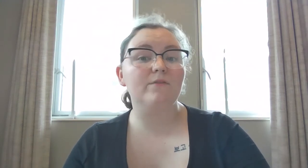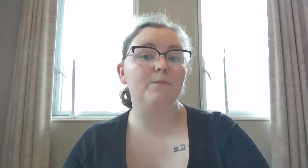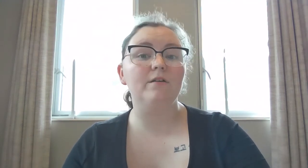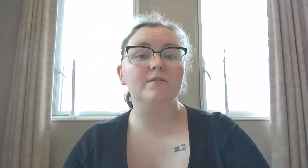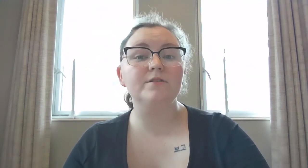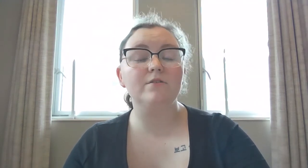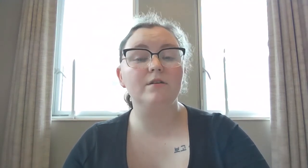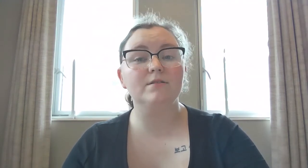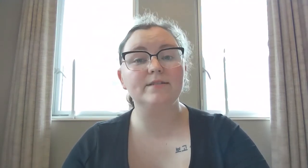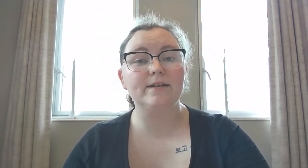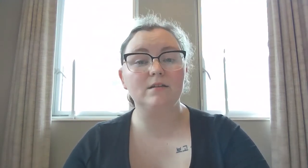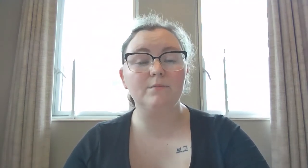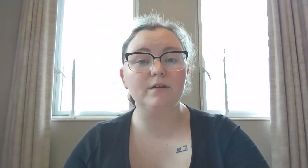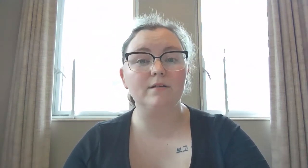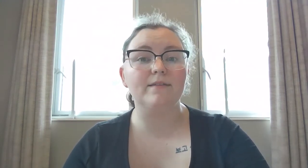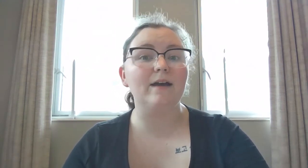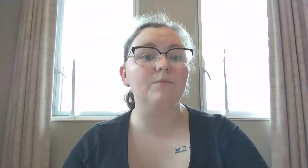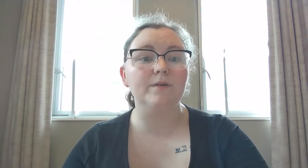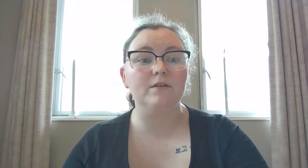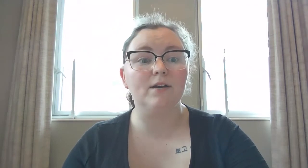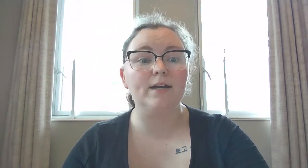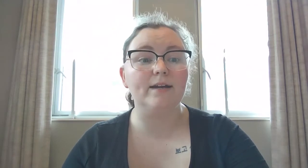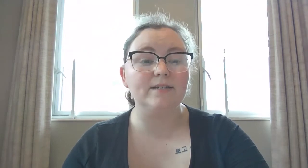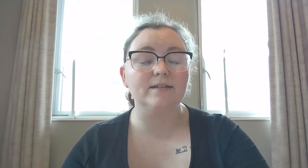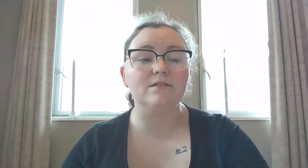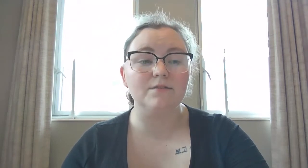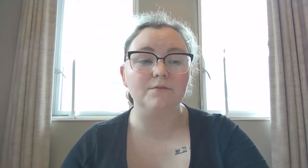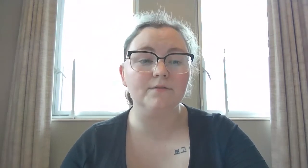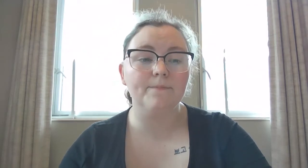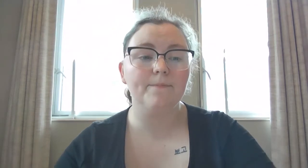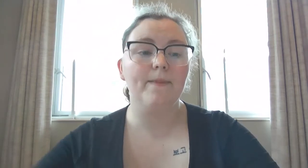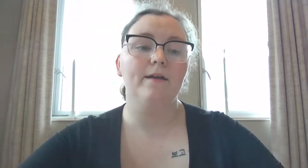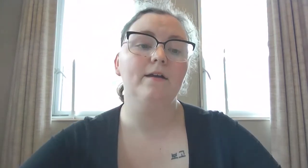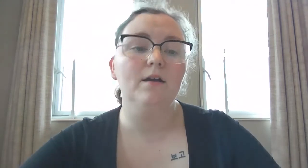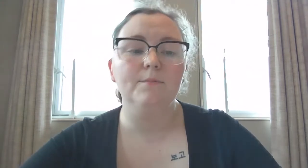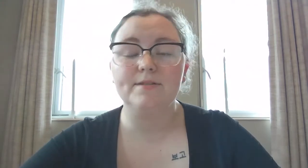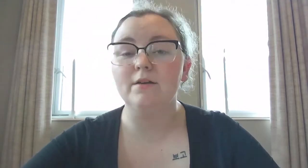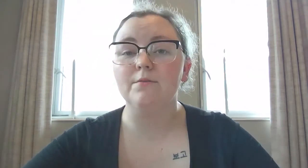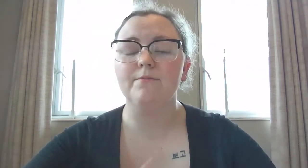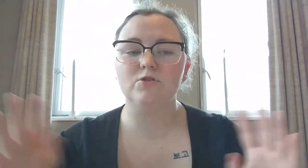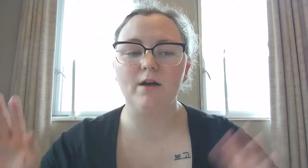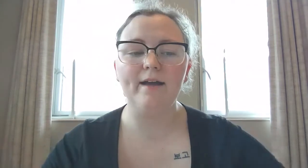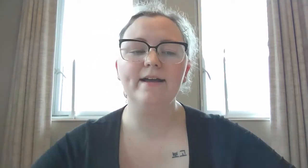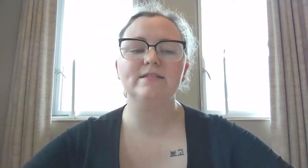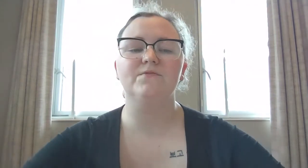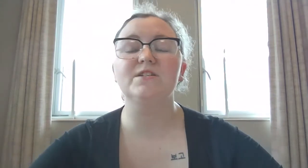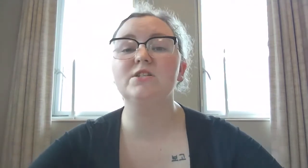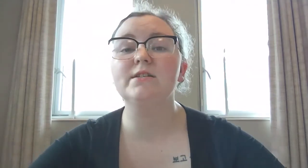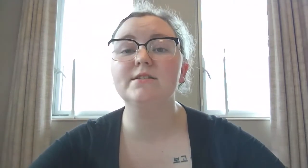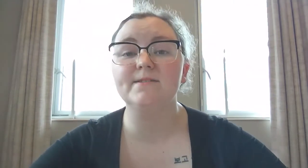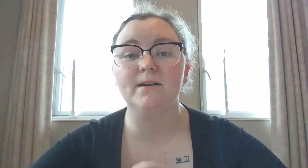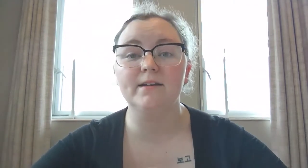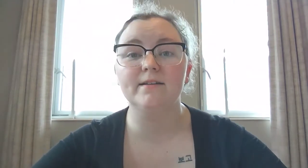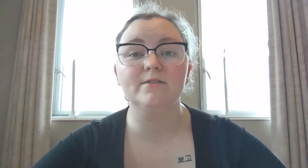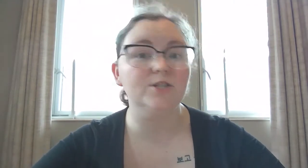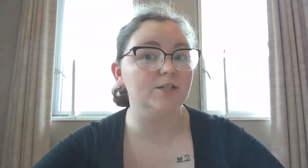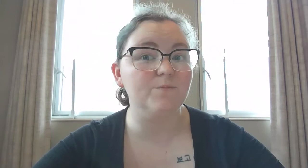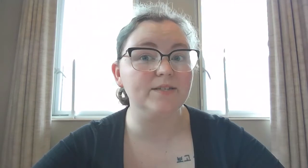so you can stand in the mirror, that would be a great idea, too. So, the trial has officially started. Judge Miss Katie